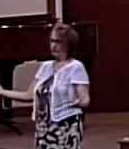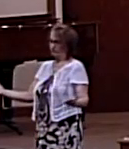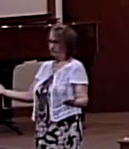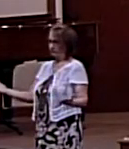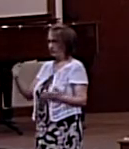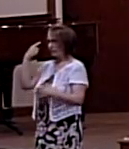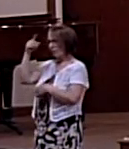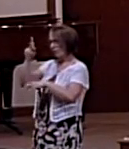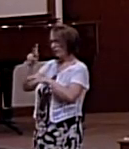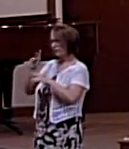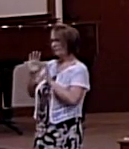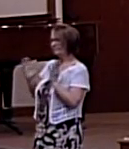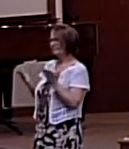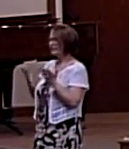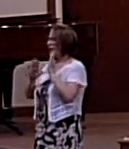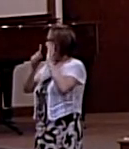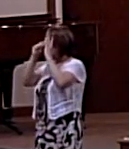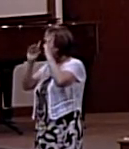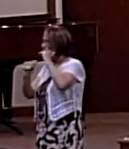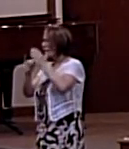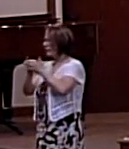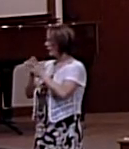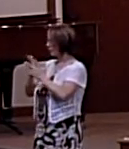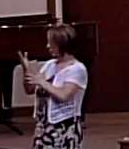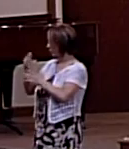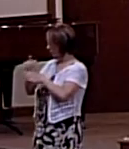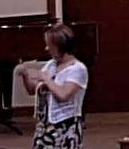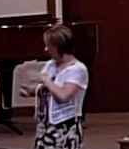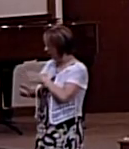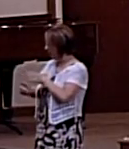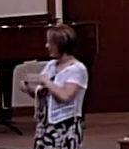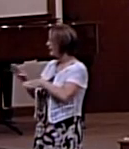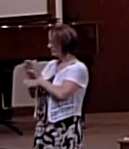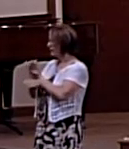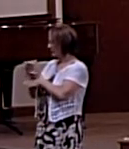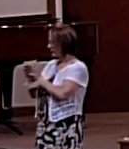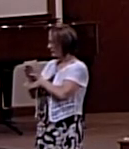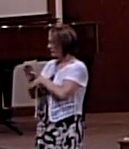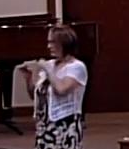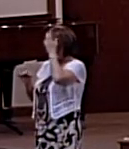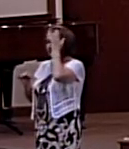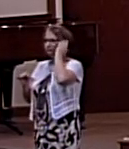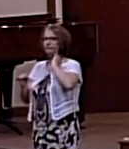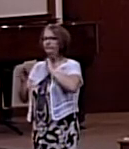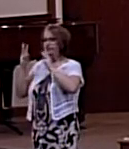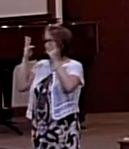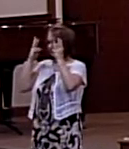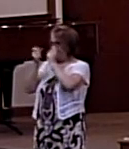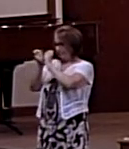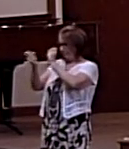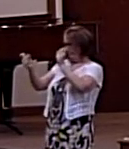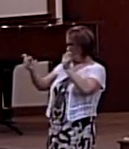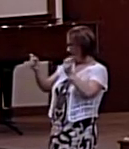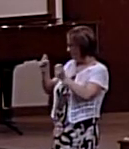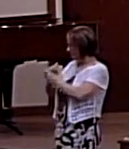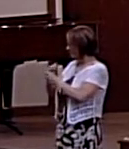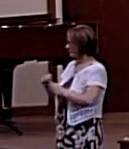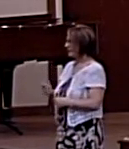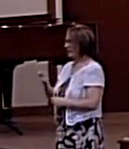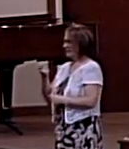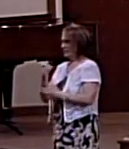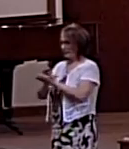for those, and I just hope that through this weekend, and it's a busy weekend, The weather's turned and everything's a little